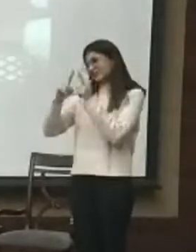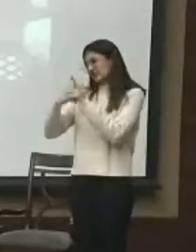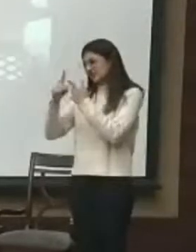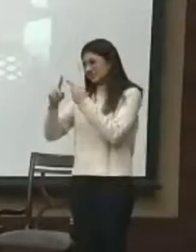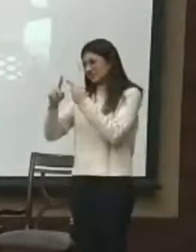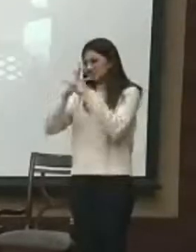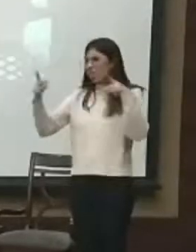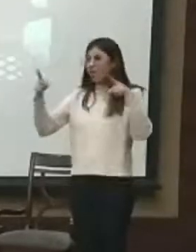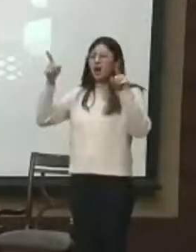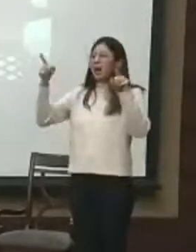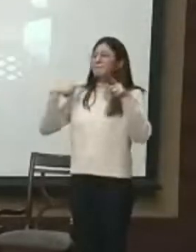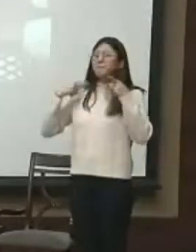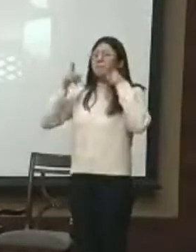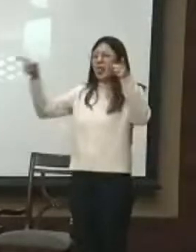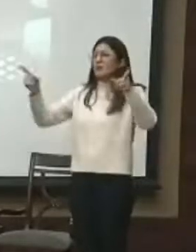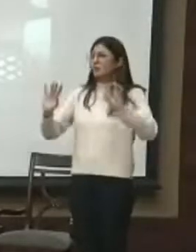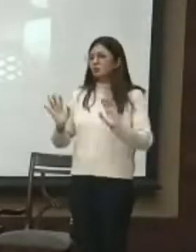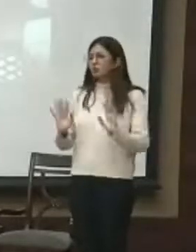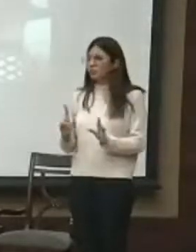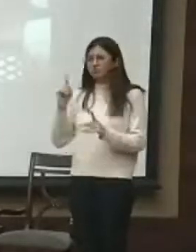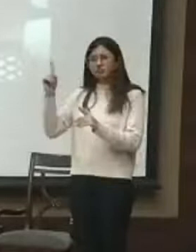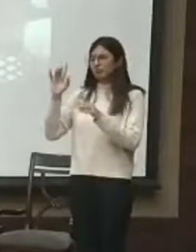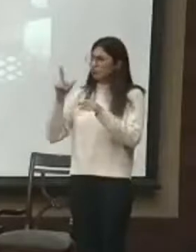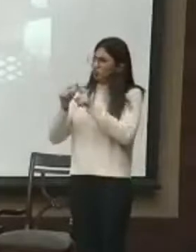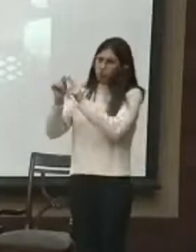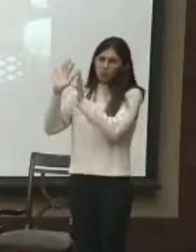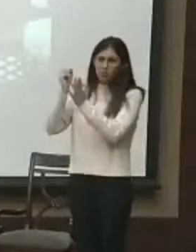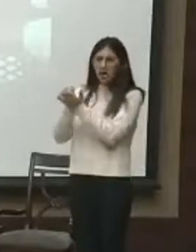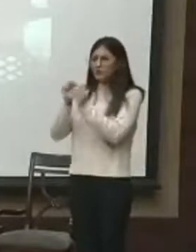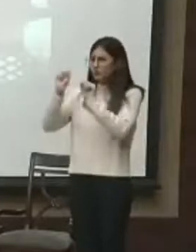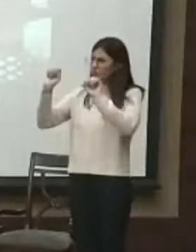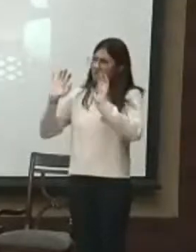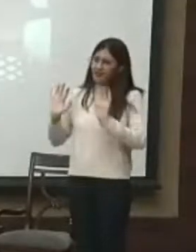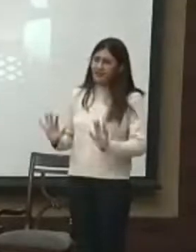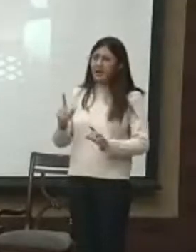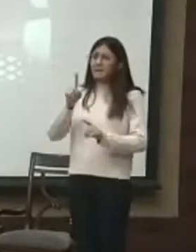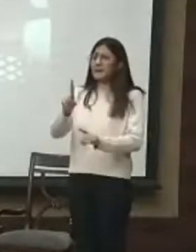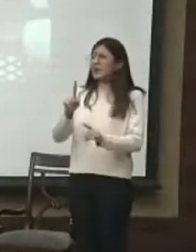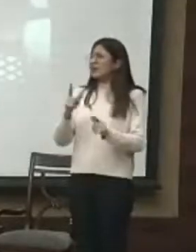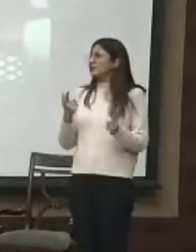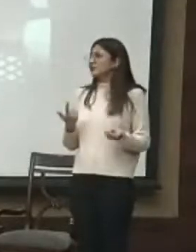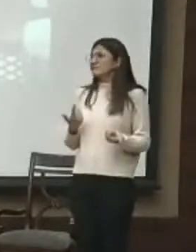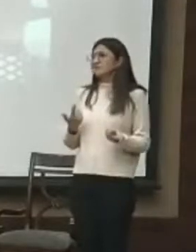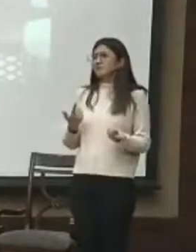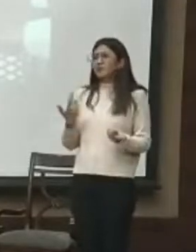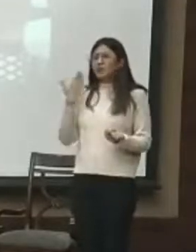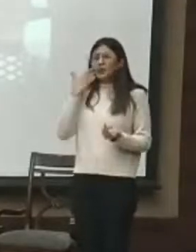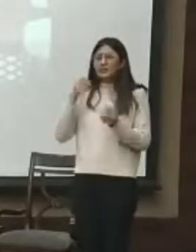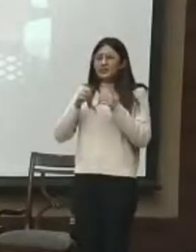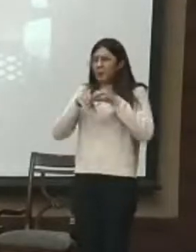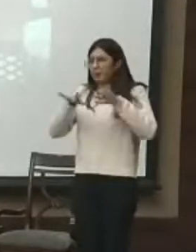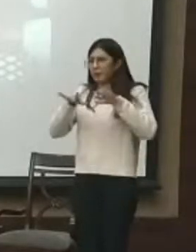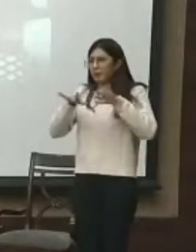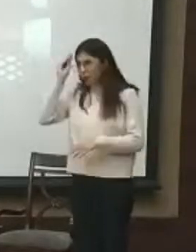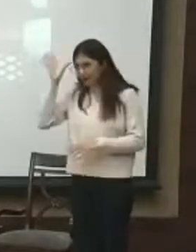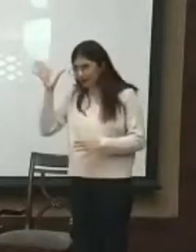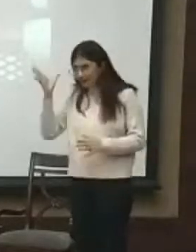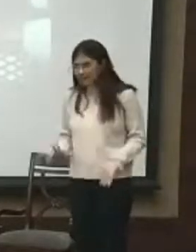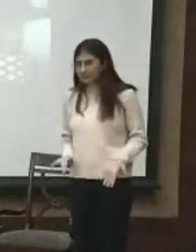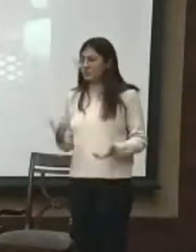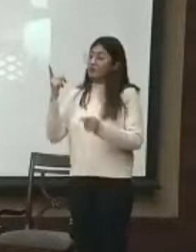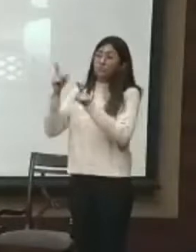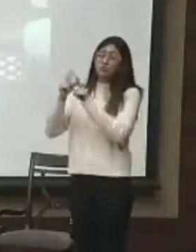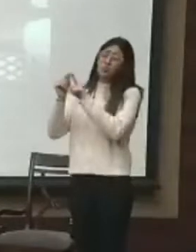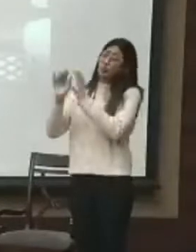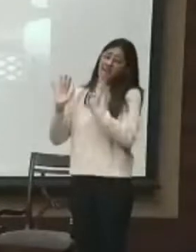they can do in their right in when it comes to affirmative action. When it comes to spreading awareness at certain level, they are